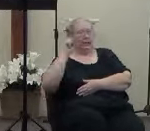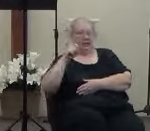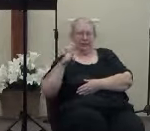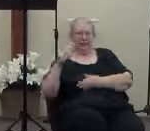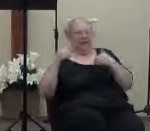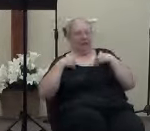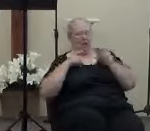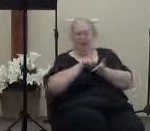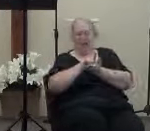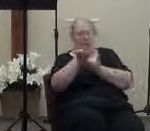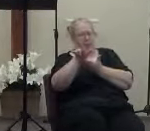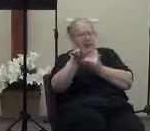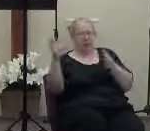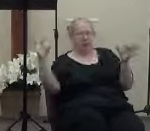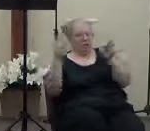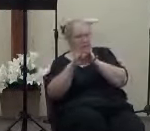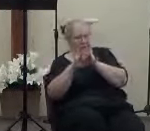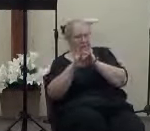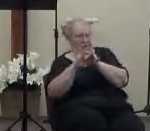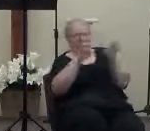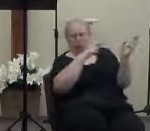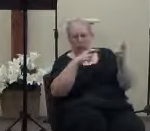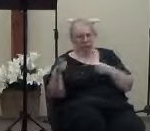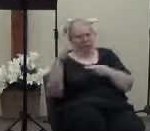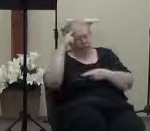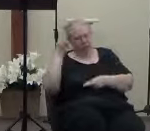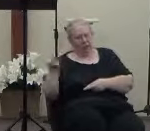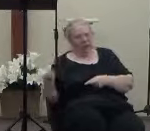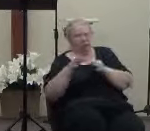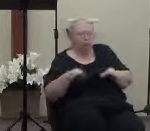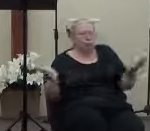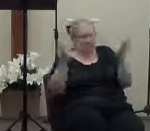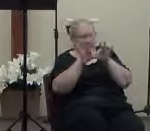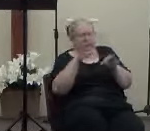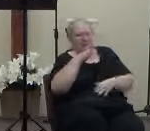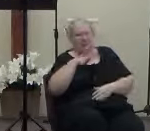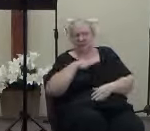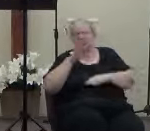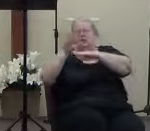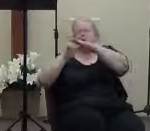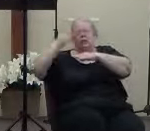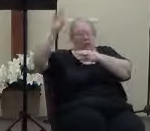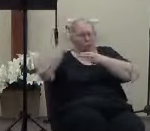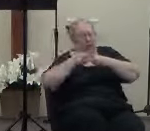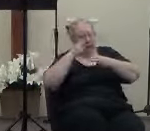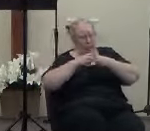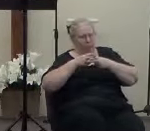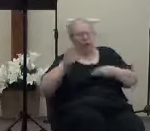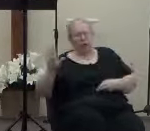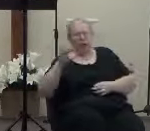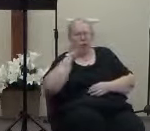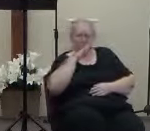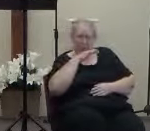flights. I need you to have everything in place for this precious young lady. She's calling on your name. And her